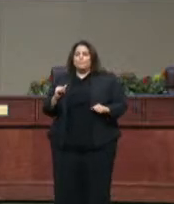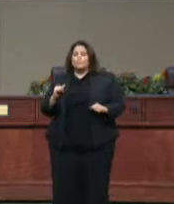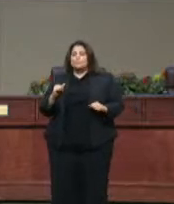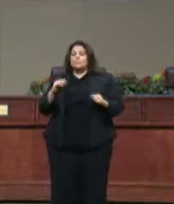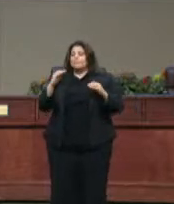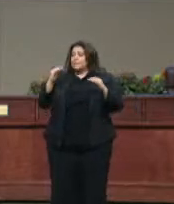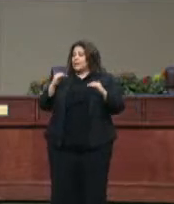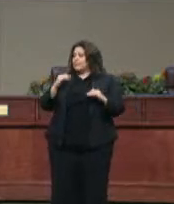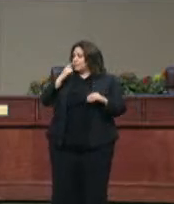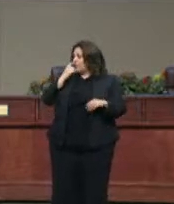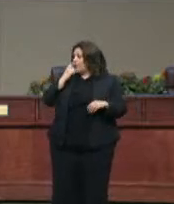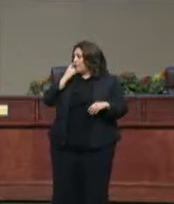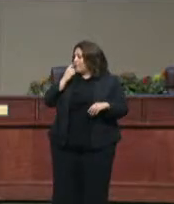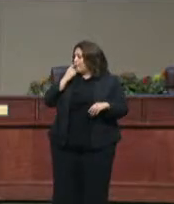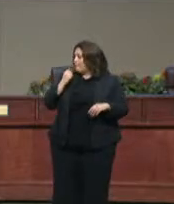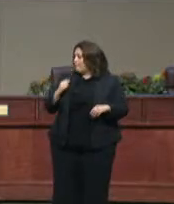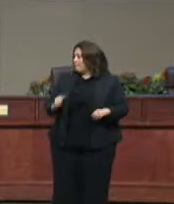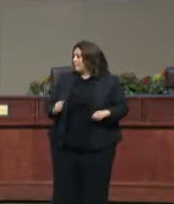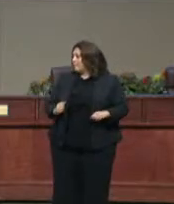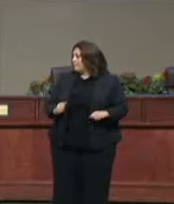Next.